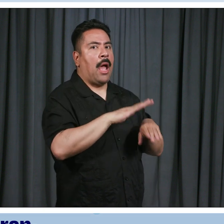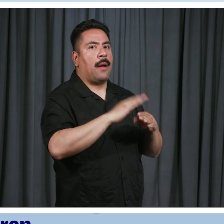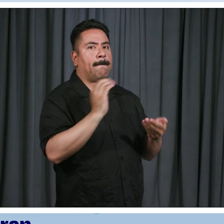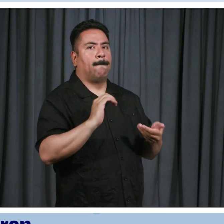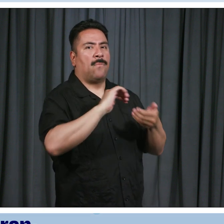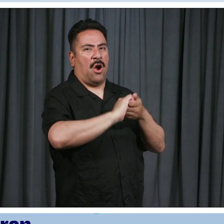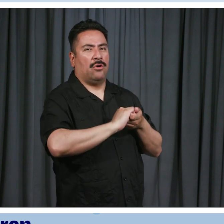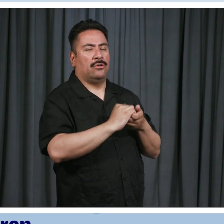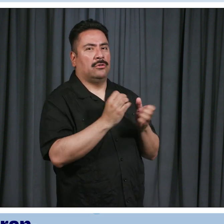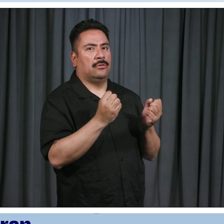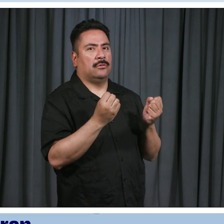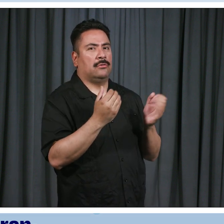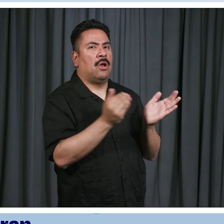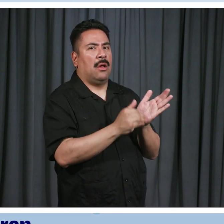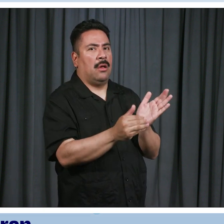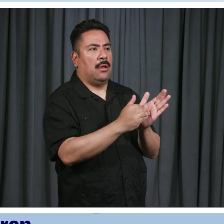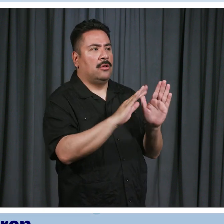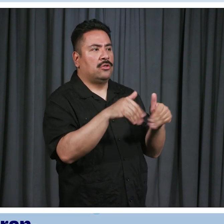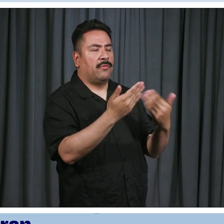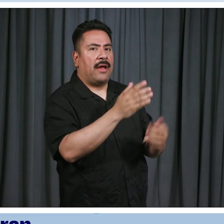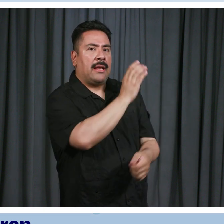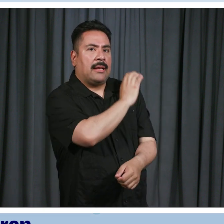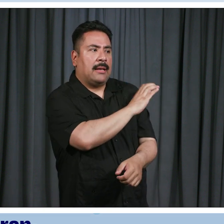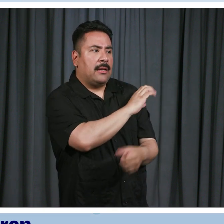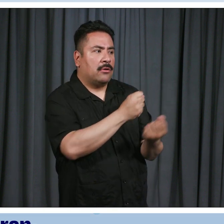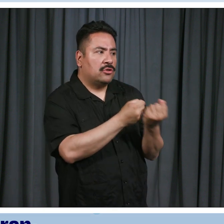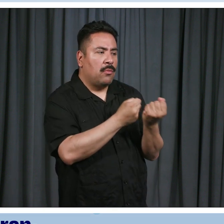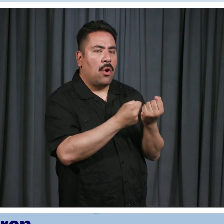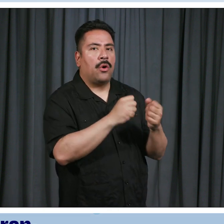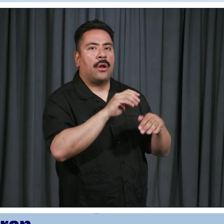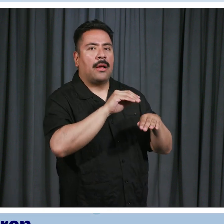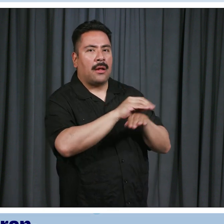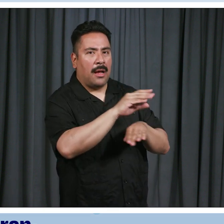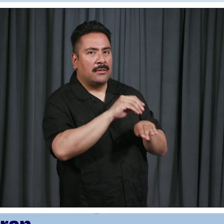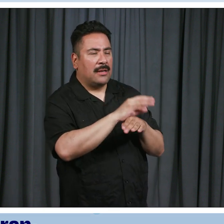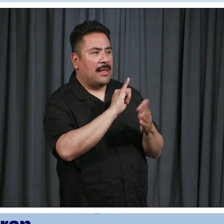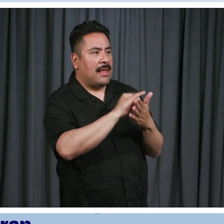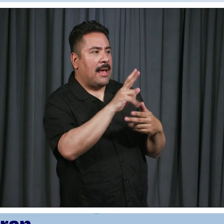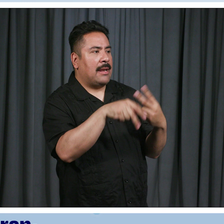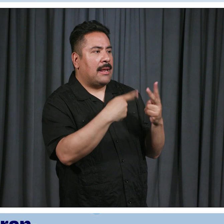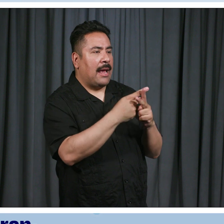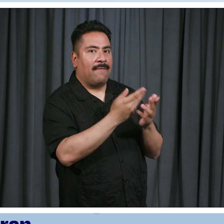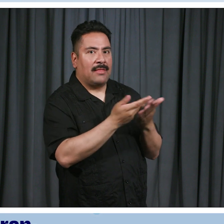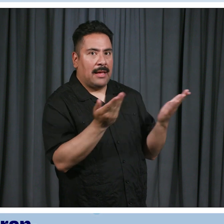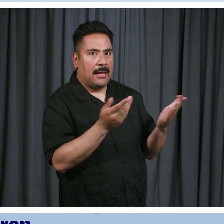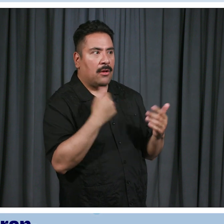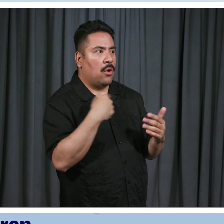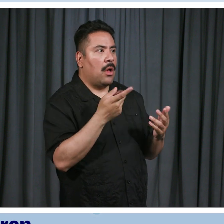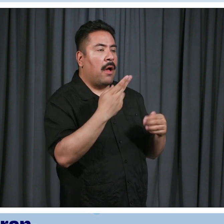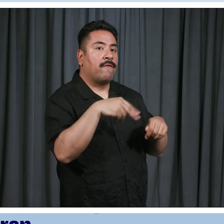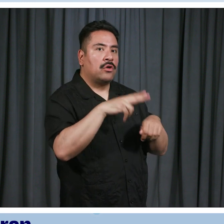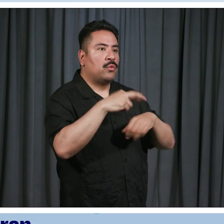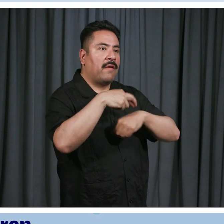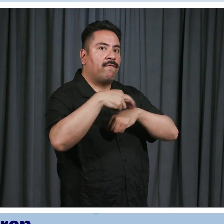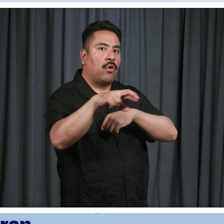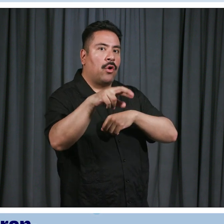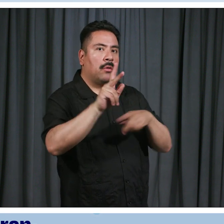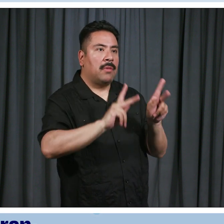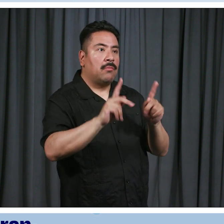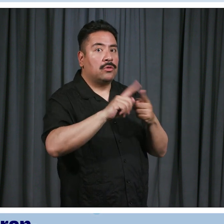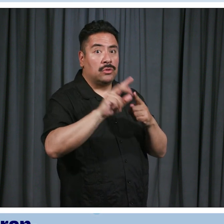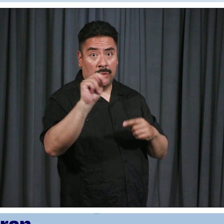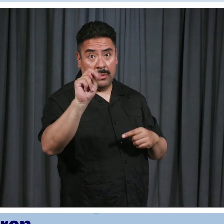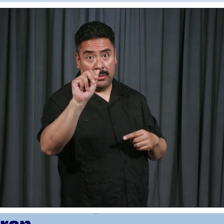provide, clinical support, counseling, that type of thing. Of course, we have referred people to